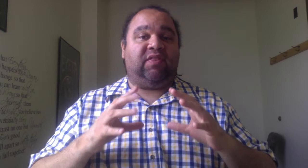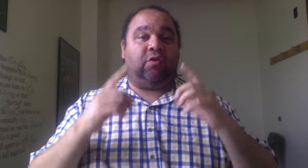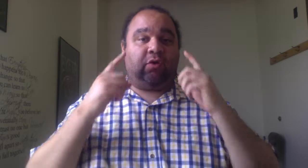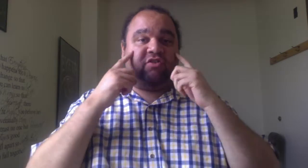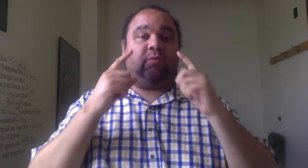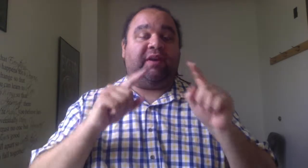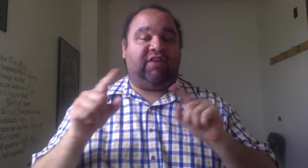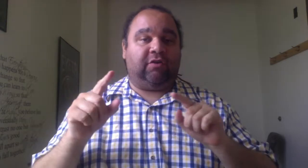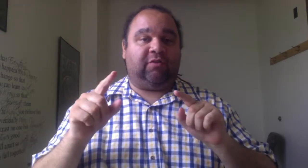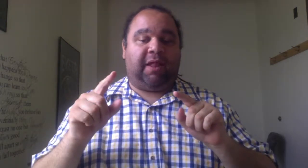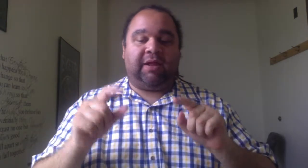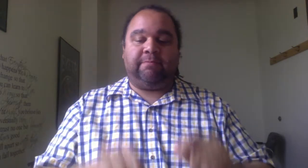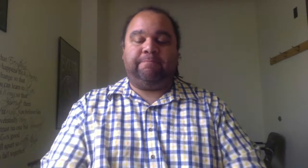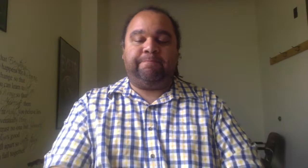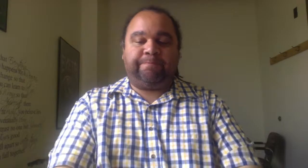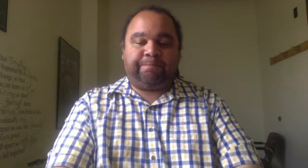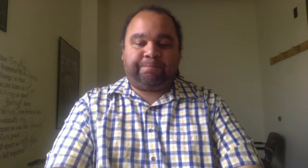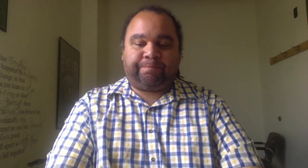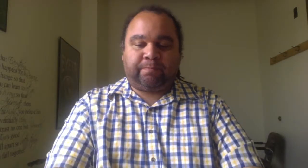in order to read fingerspelling.